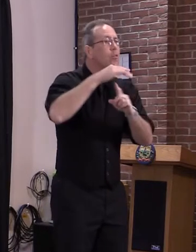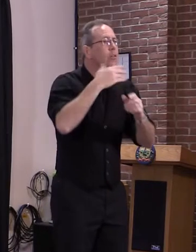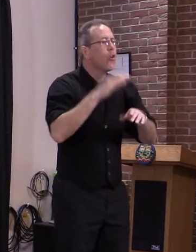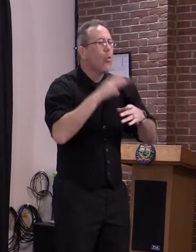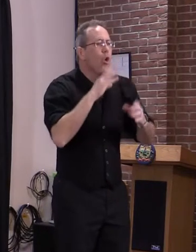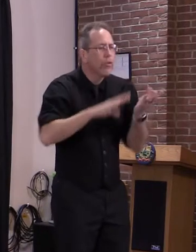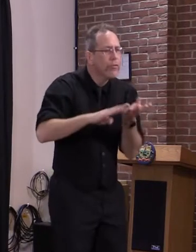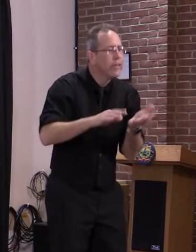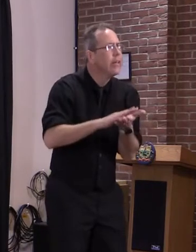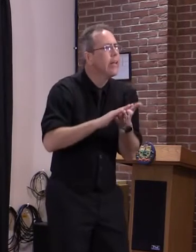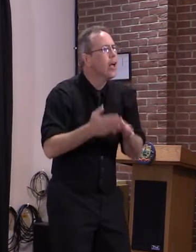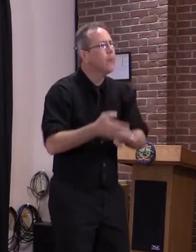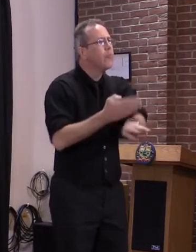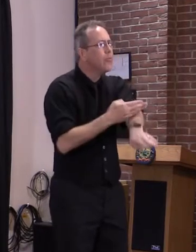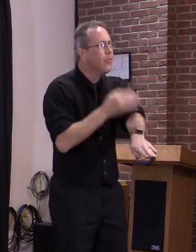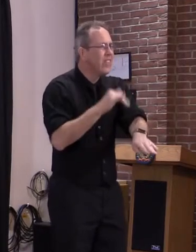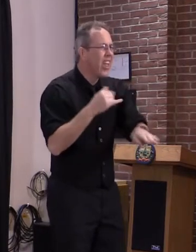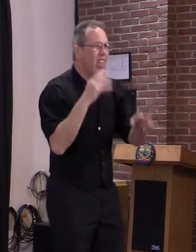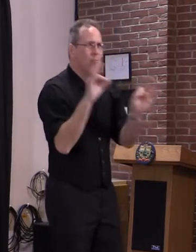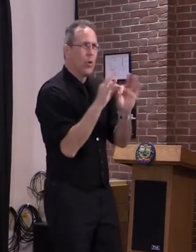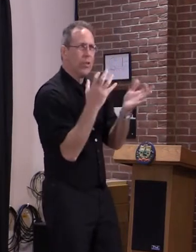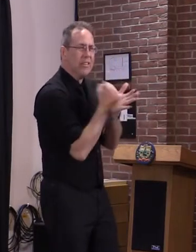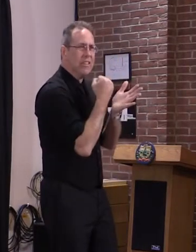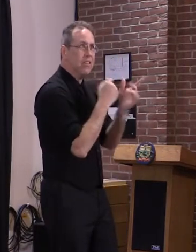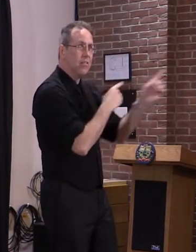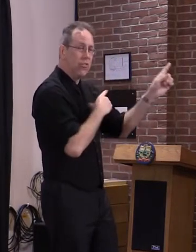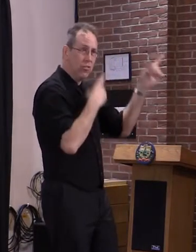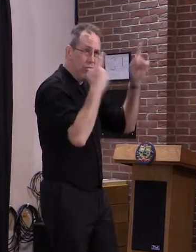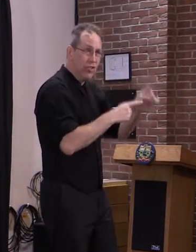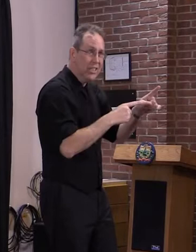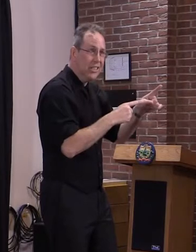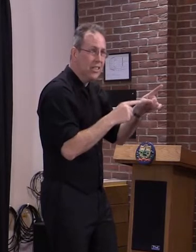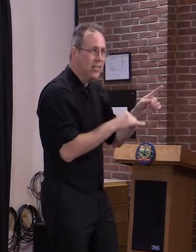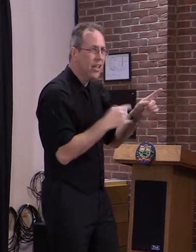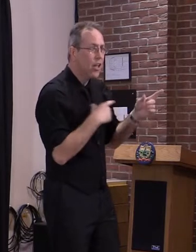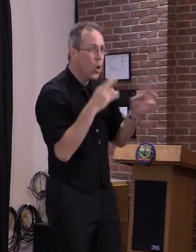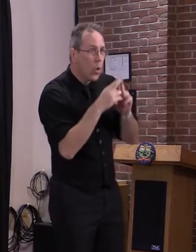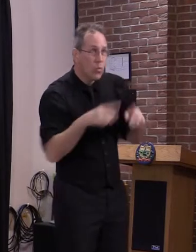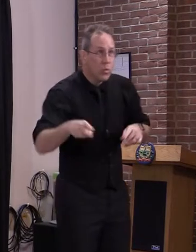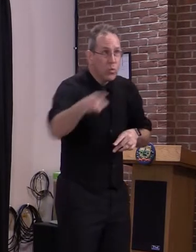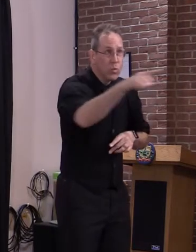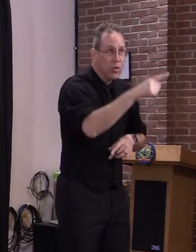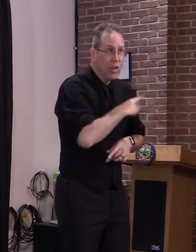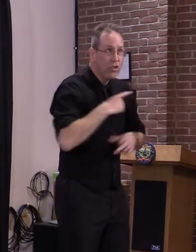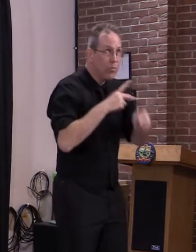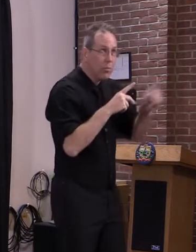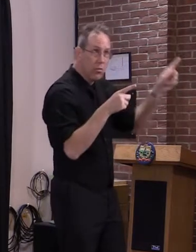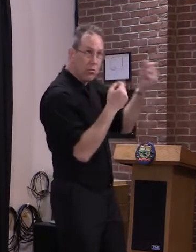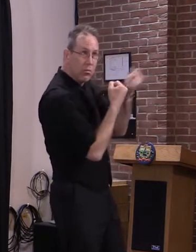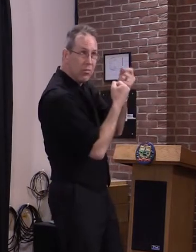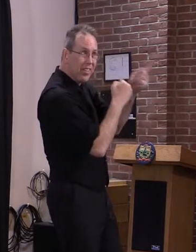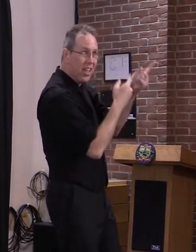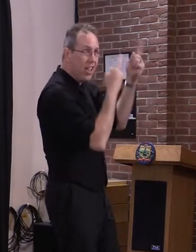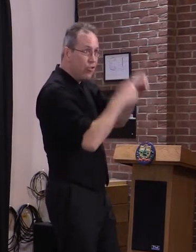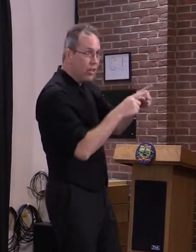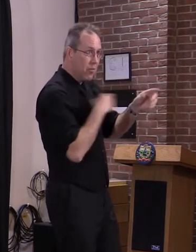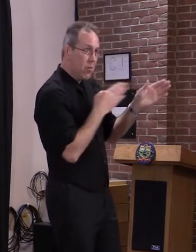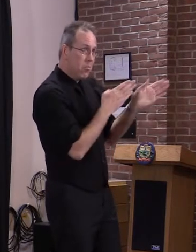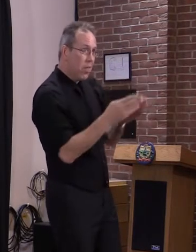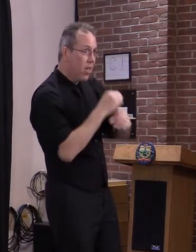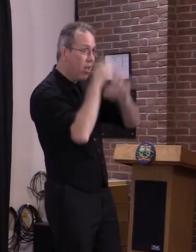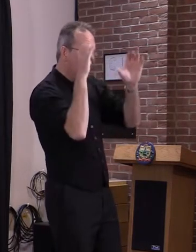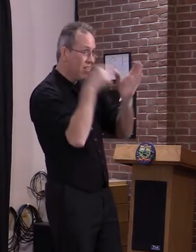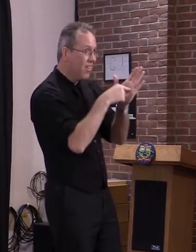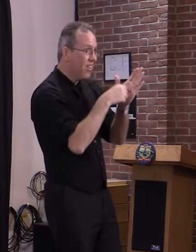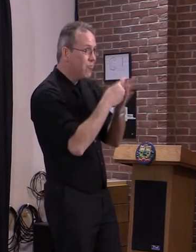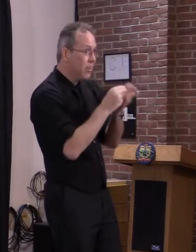again hope legislators remember the commitments that were made and use this funding strategically to deliver the best